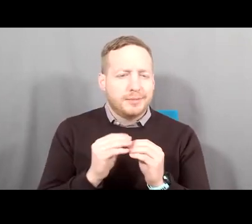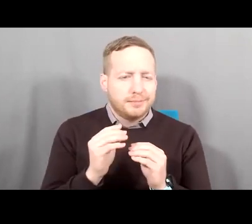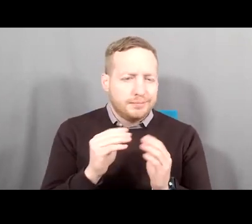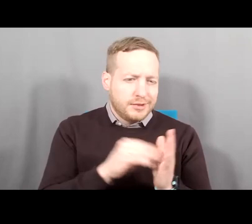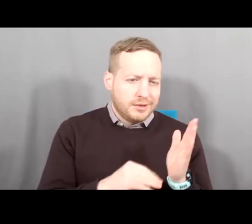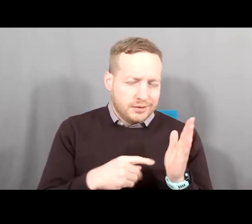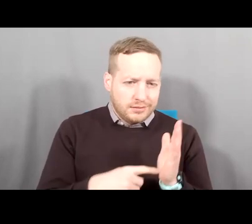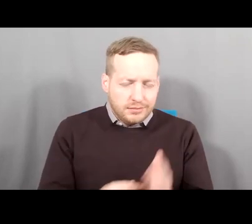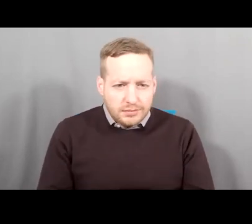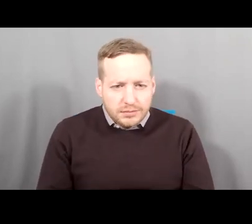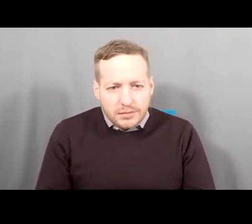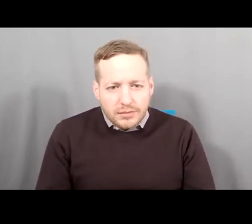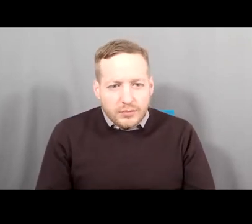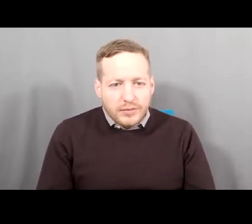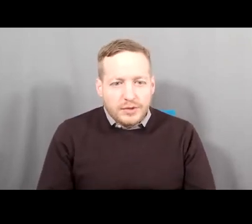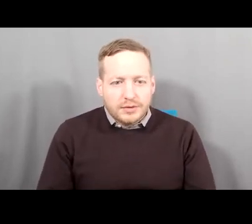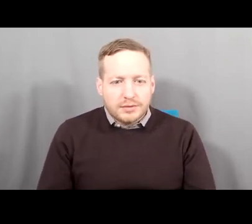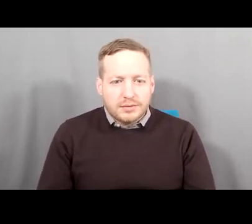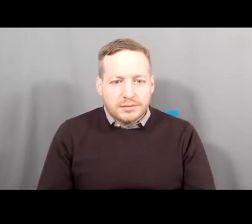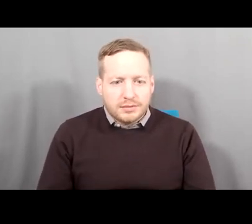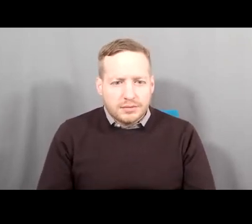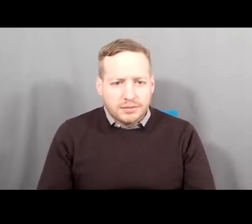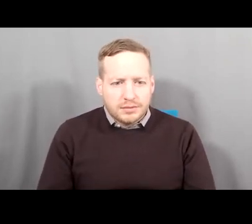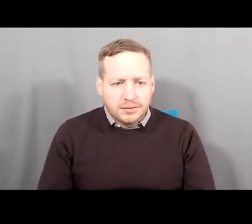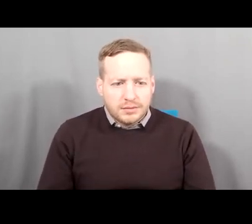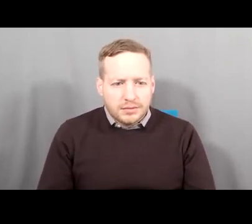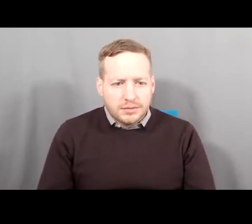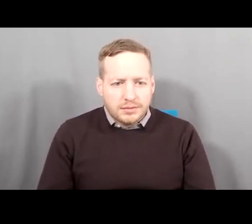a motion to accept the meeting minutes.